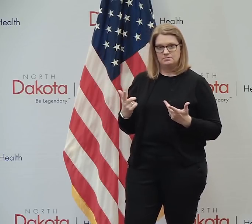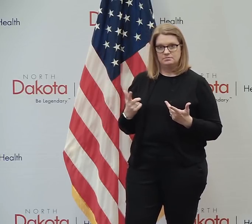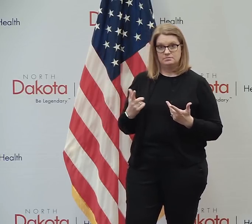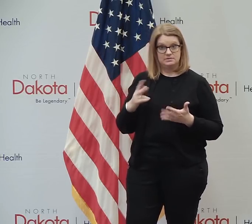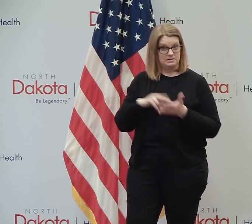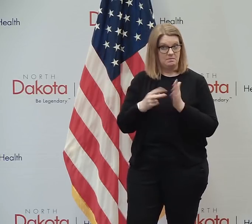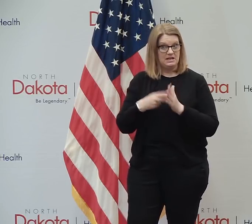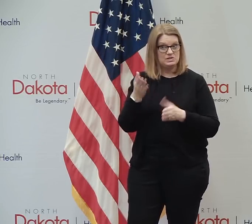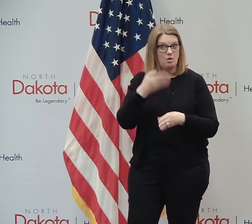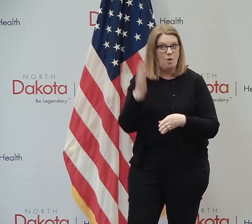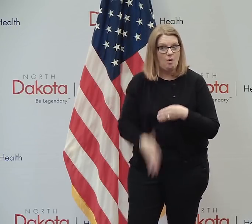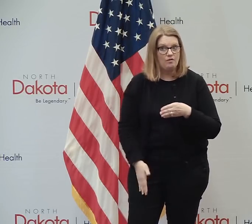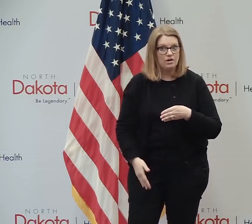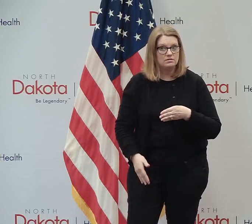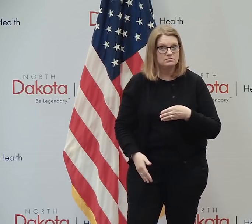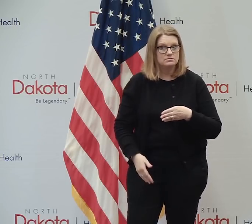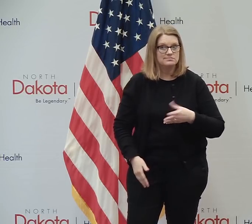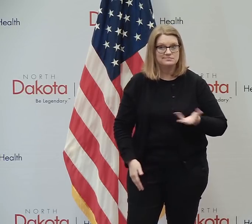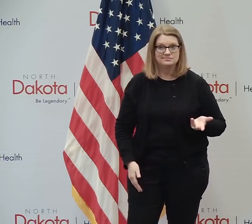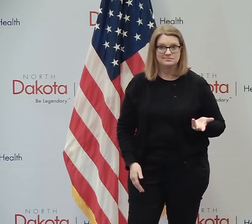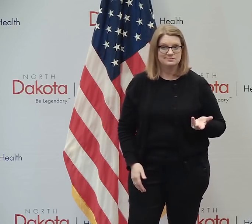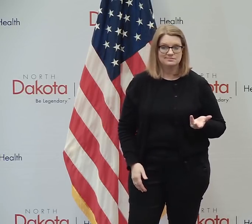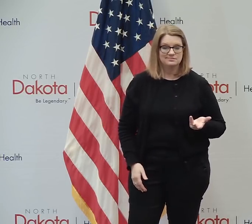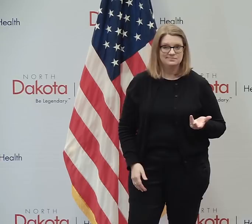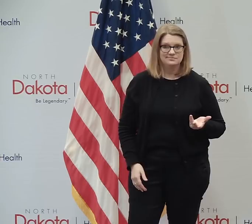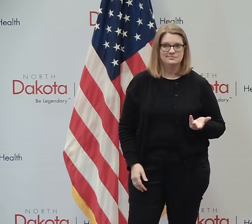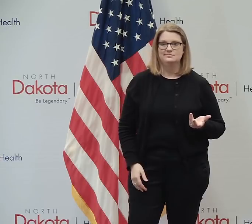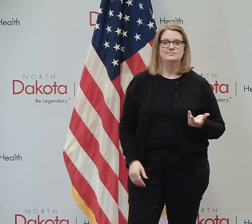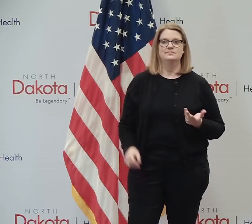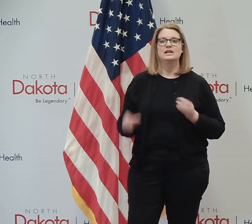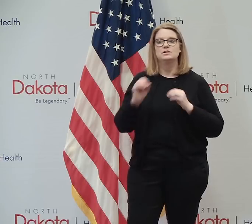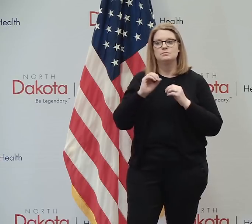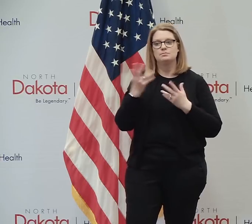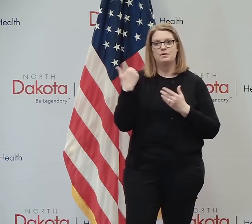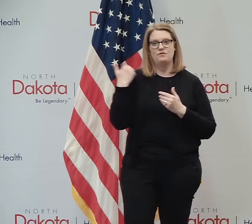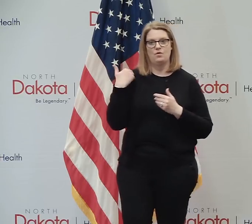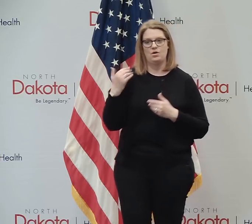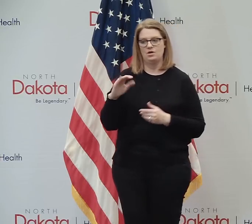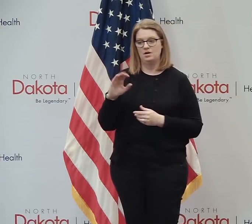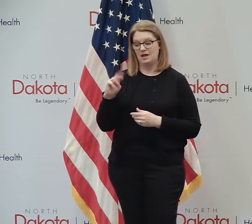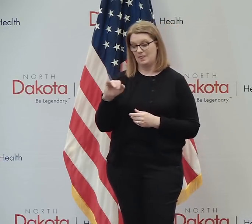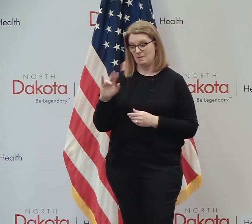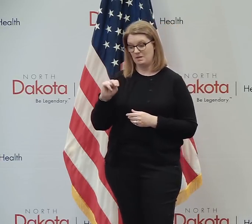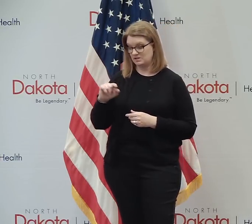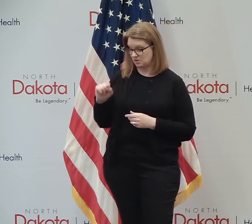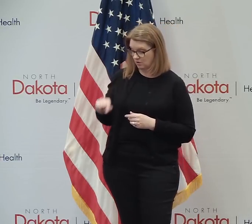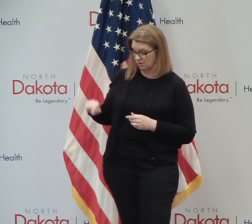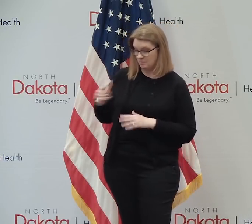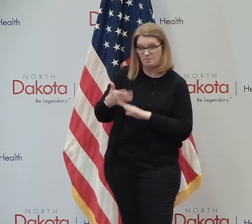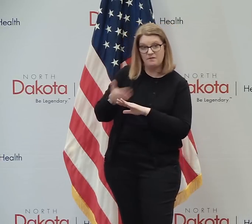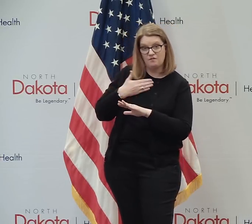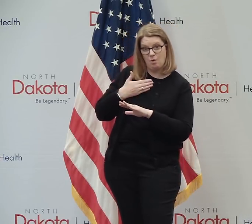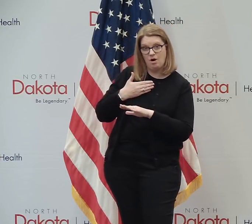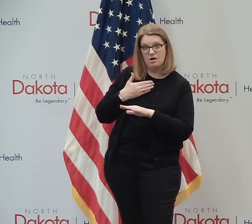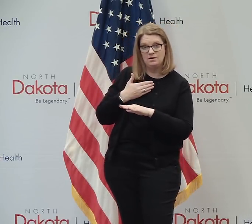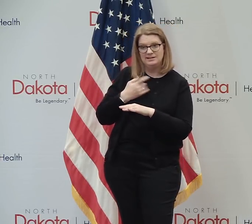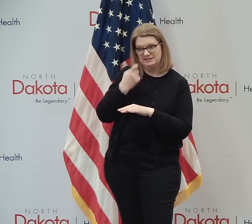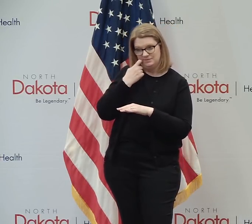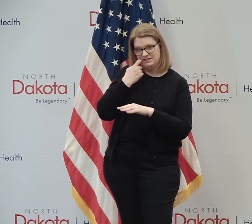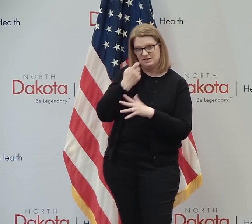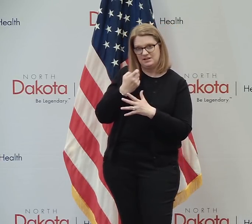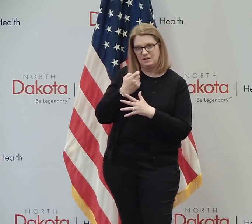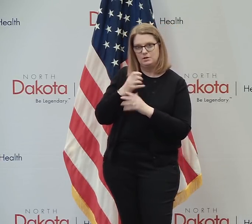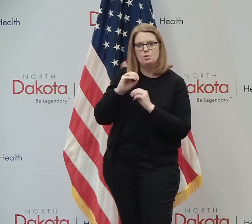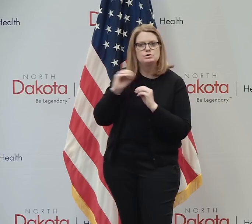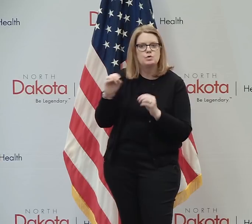over as long as we've got, there was no contact tracing going on the Minnesota side prior to just recently,